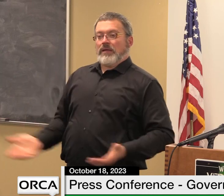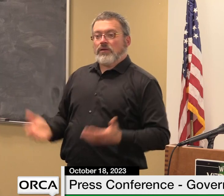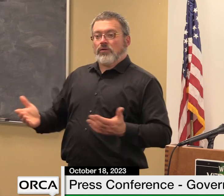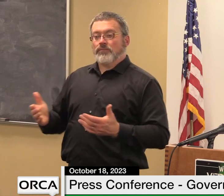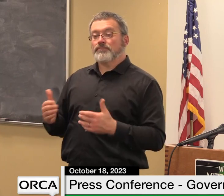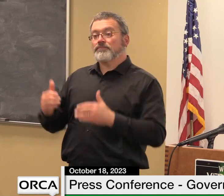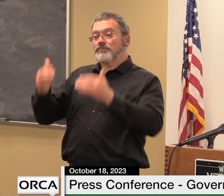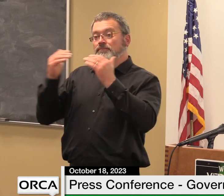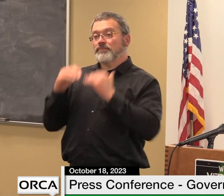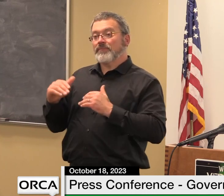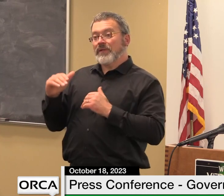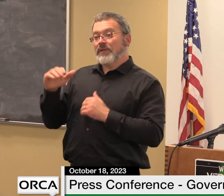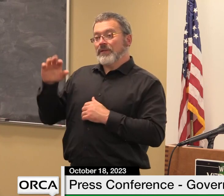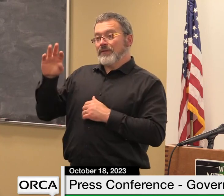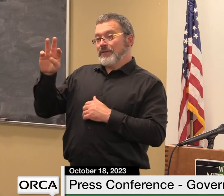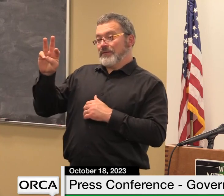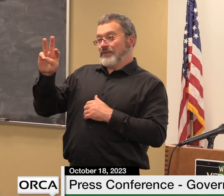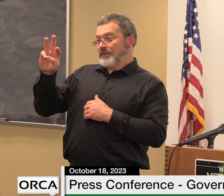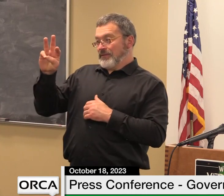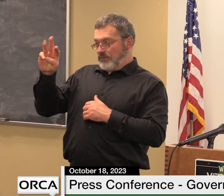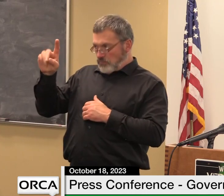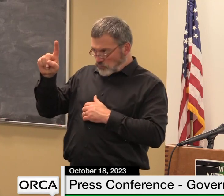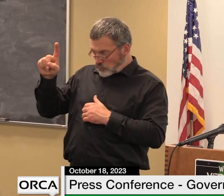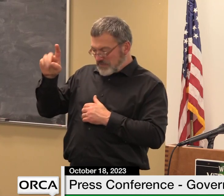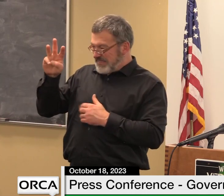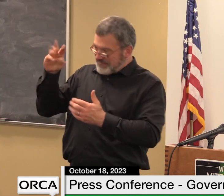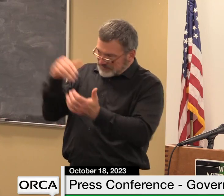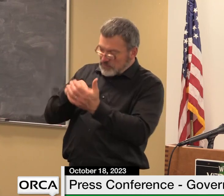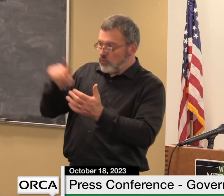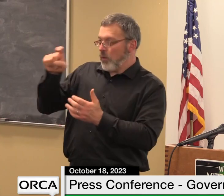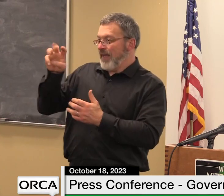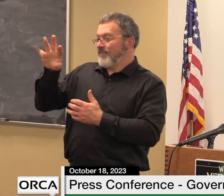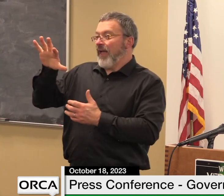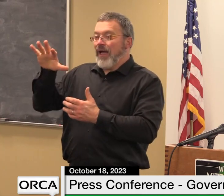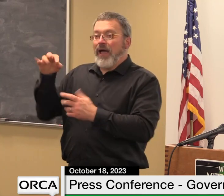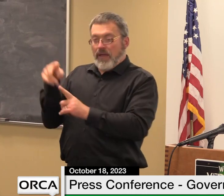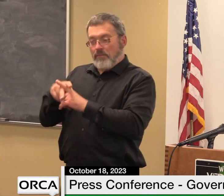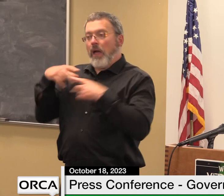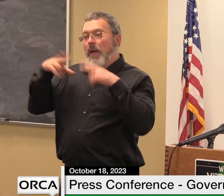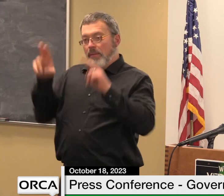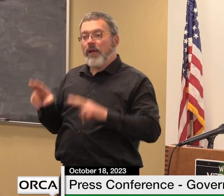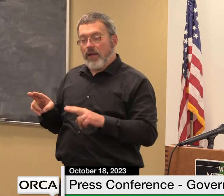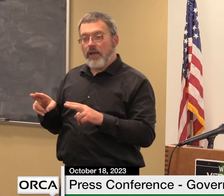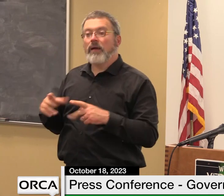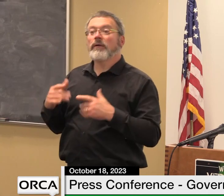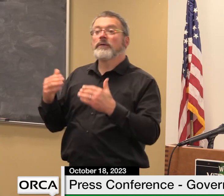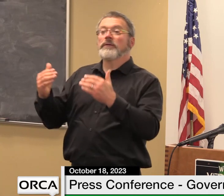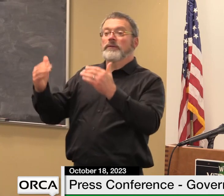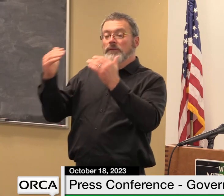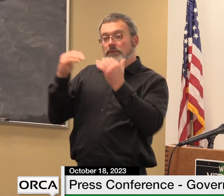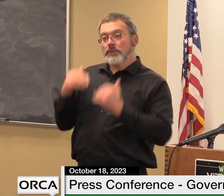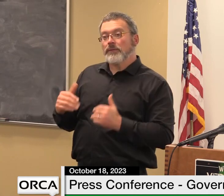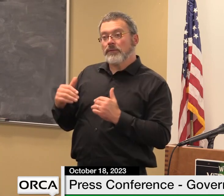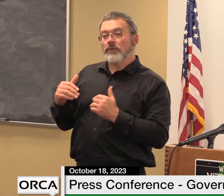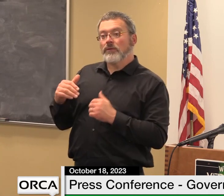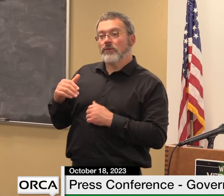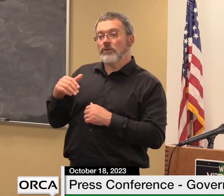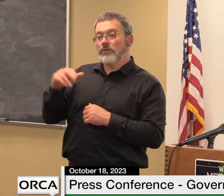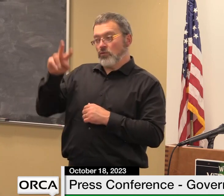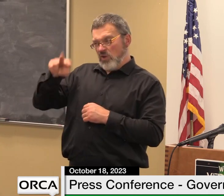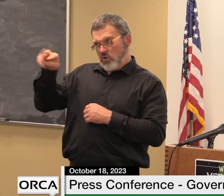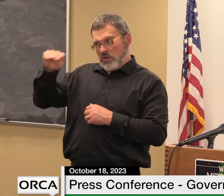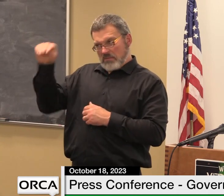6,165 residents have applied for individual assistance. As mentioned, we have approved over $22 million